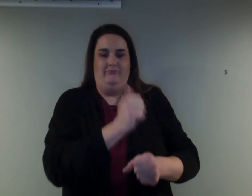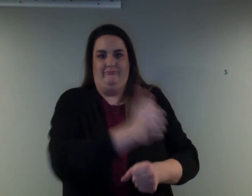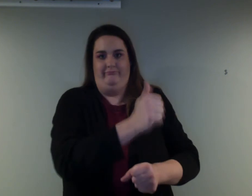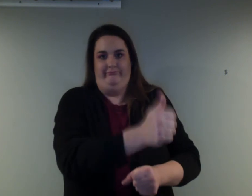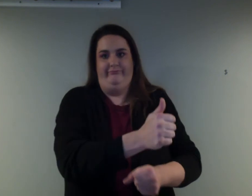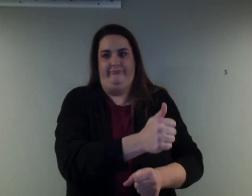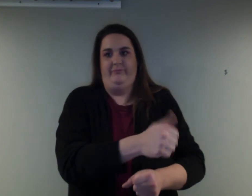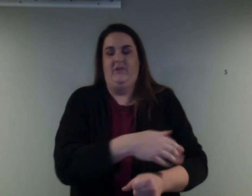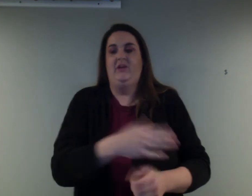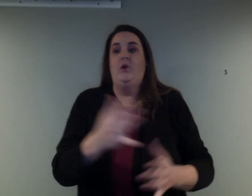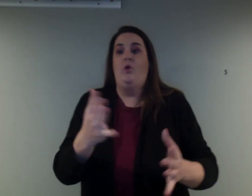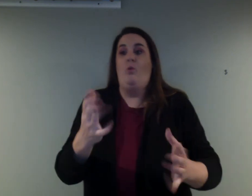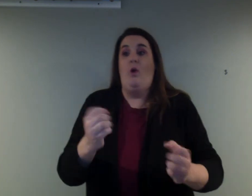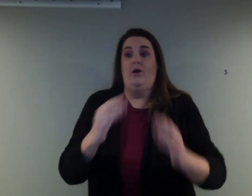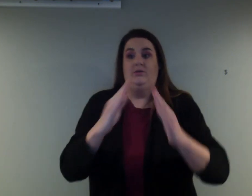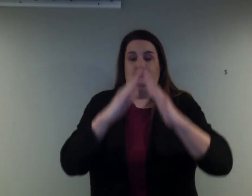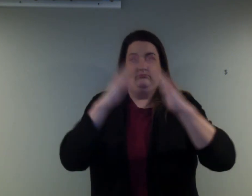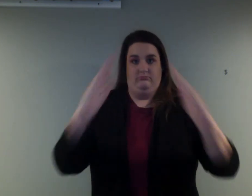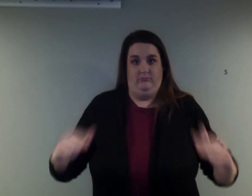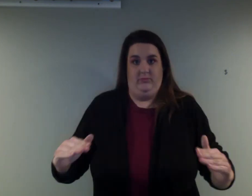lawnmower, and boxes.